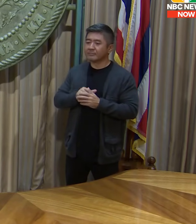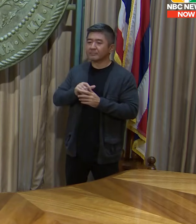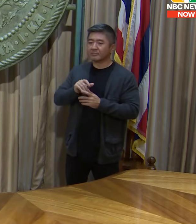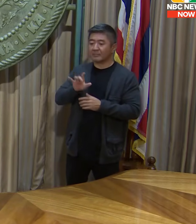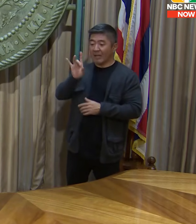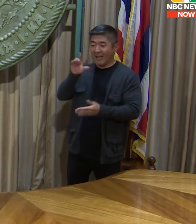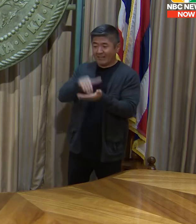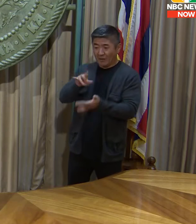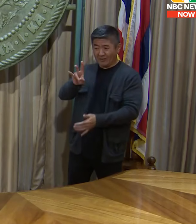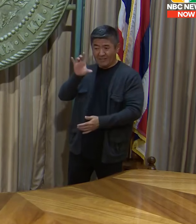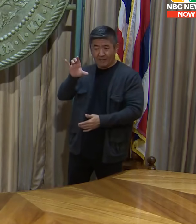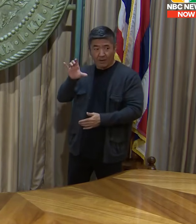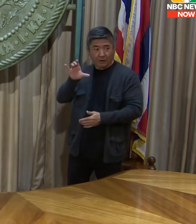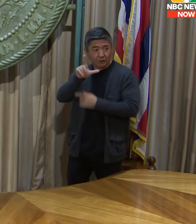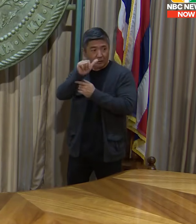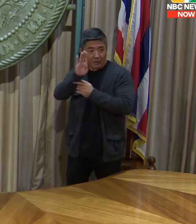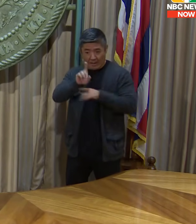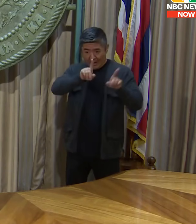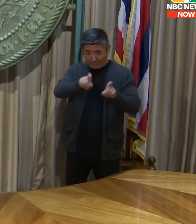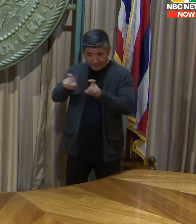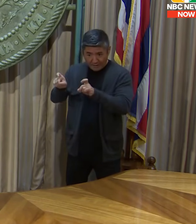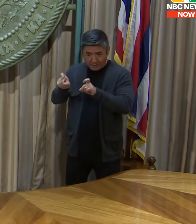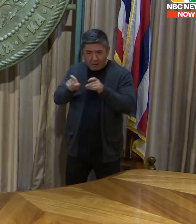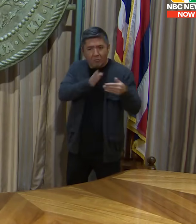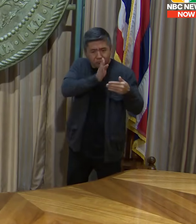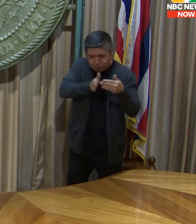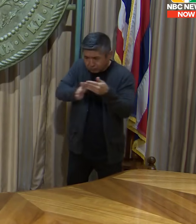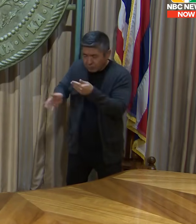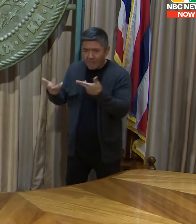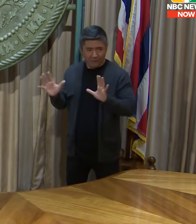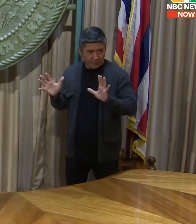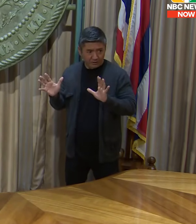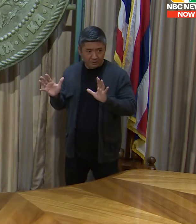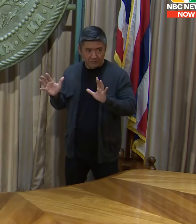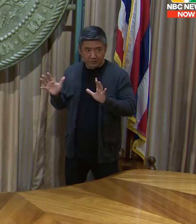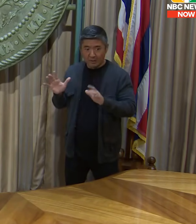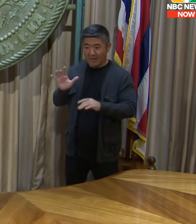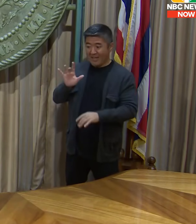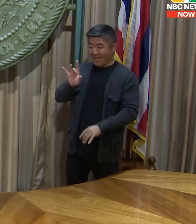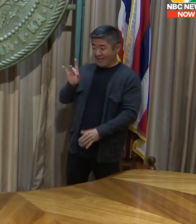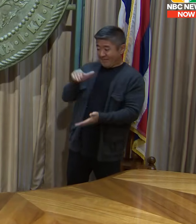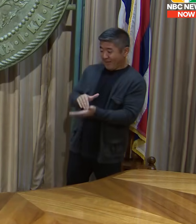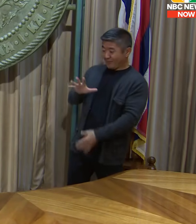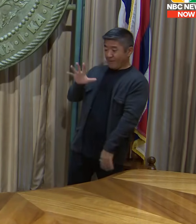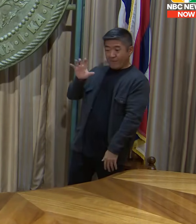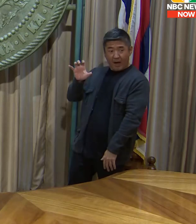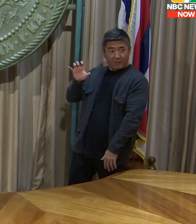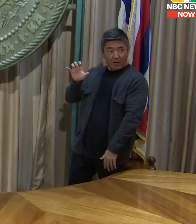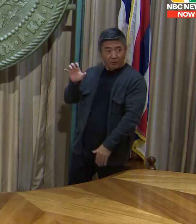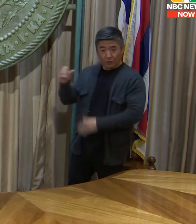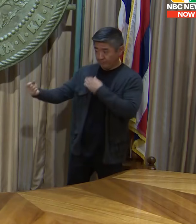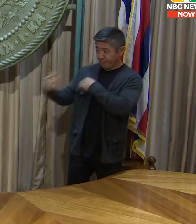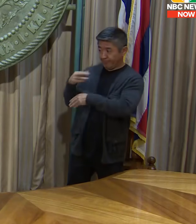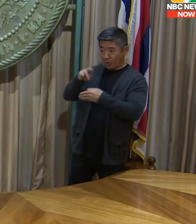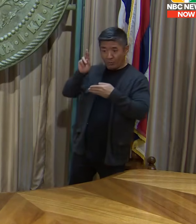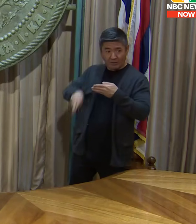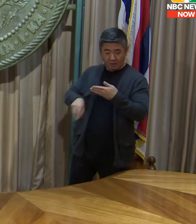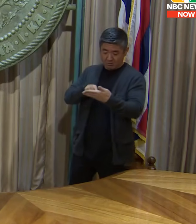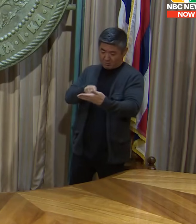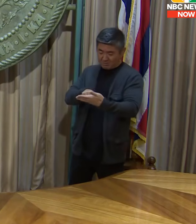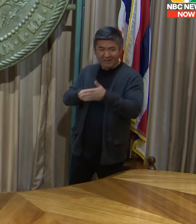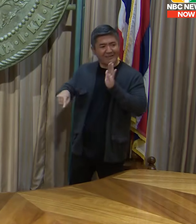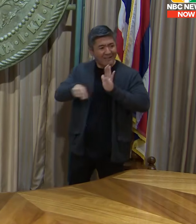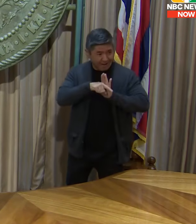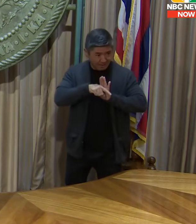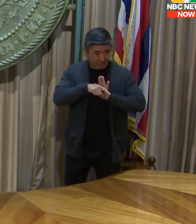8,700 laboratory tests have been done, and over 8,500 of those have come back negative, which may be